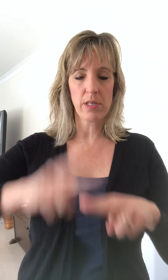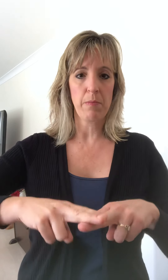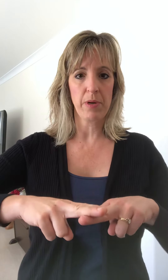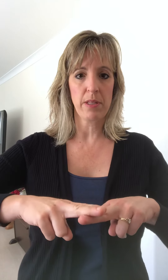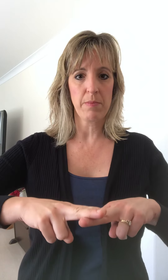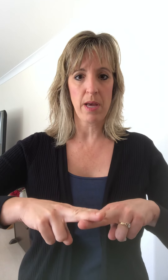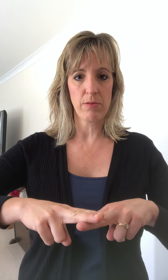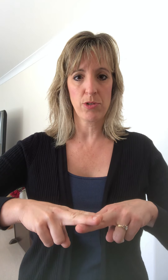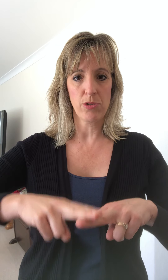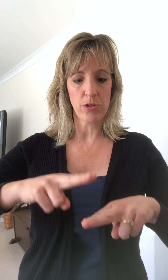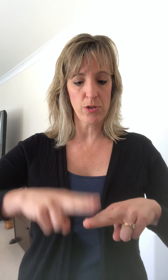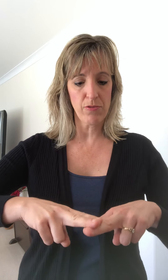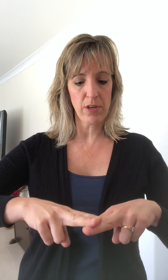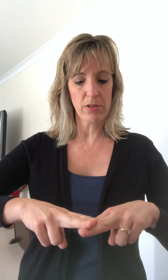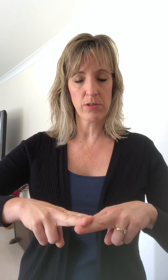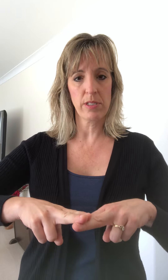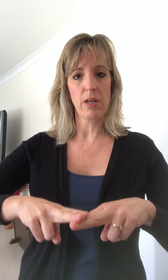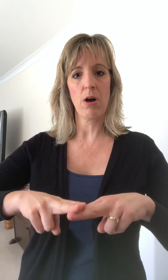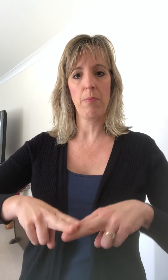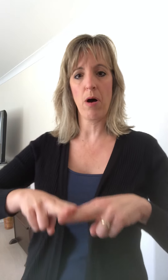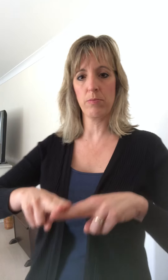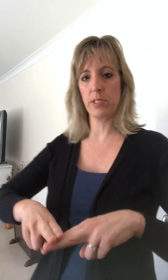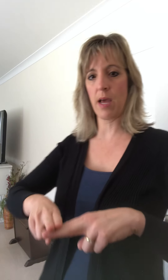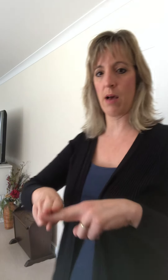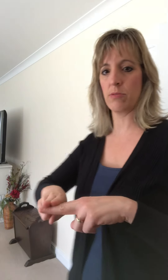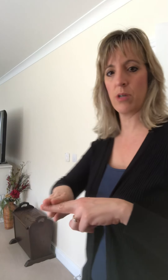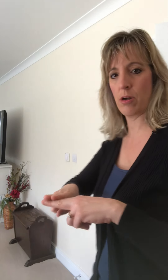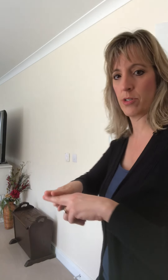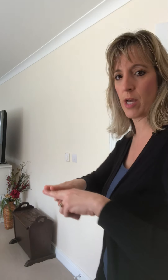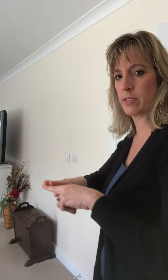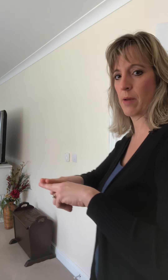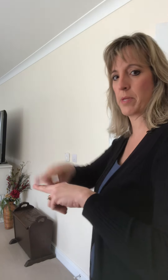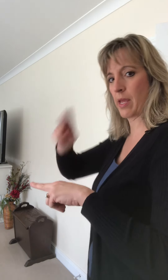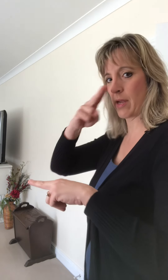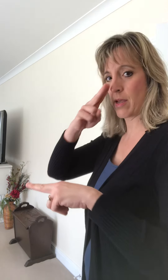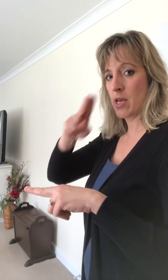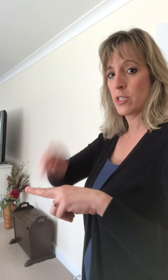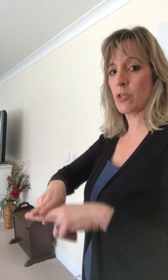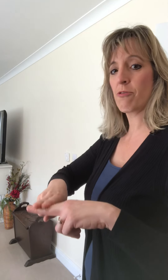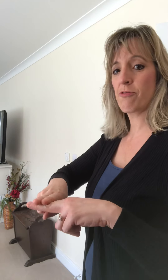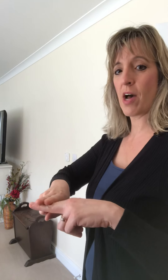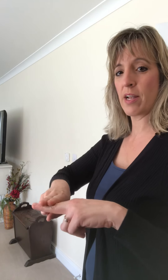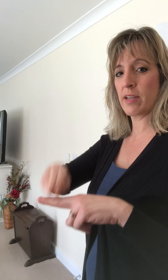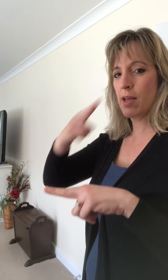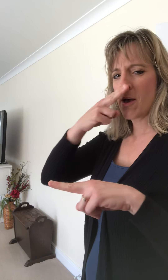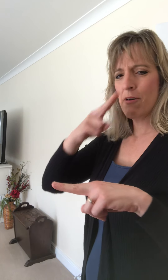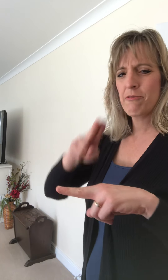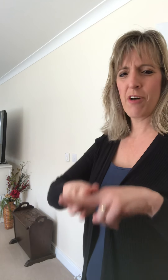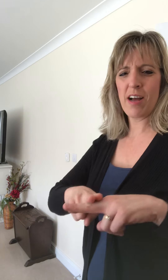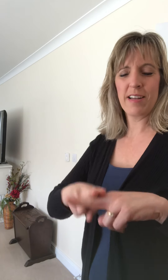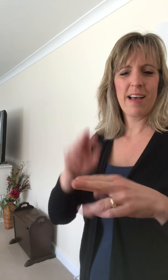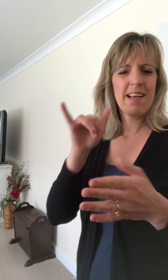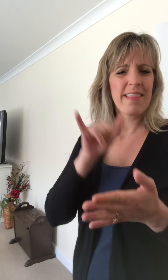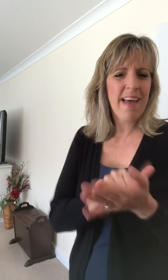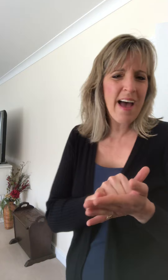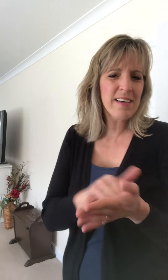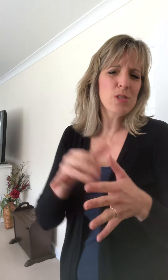and bring them down to your two fingers that are palms down on your non-dominant hand. So fun, fun. That